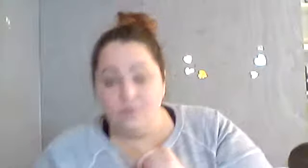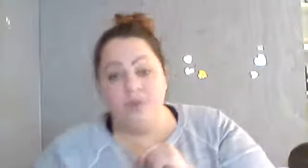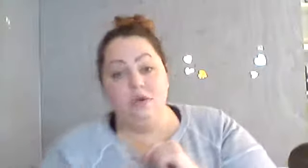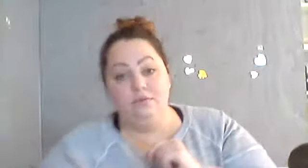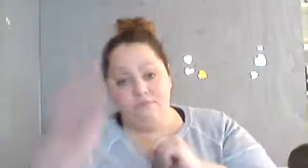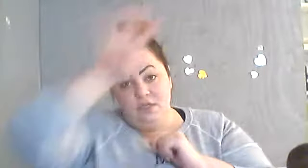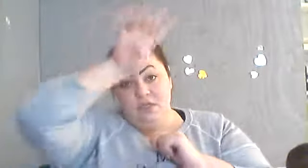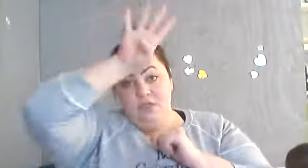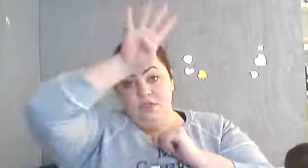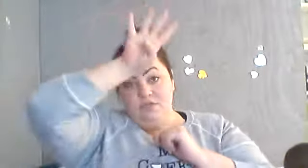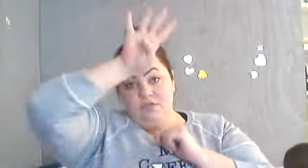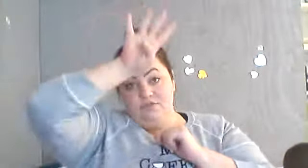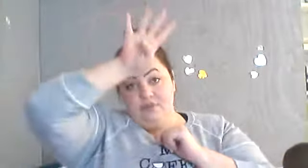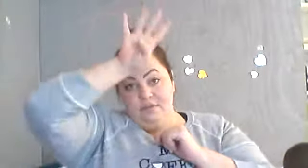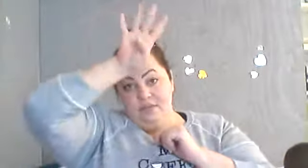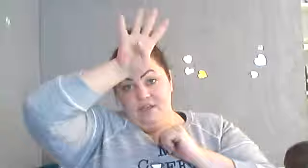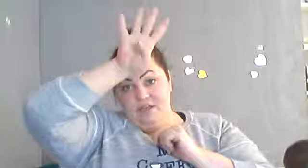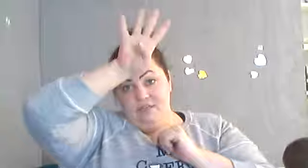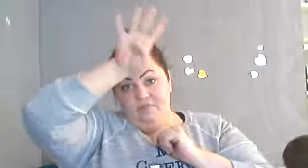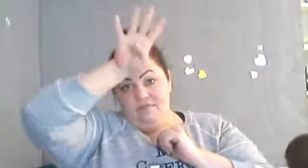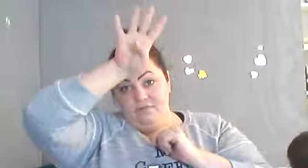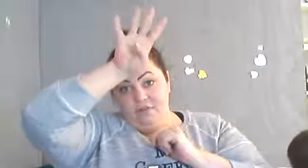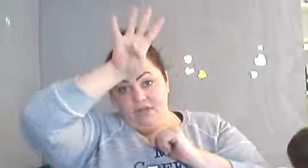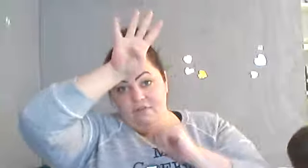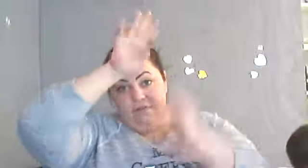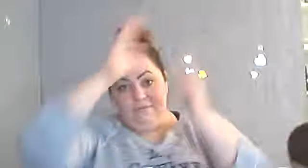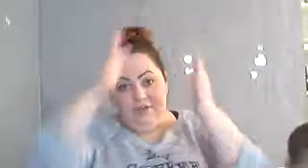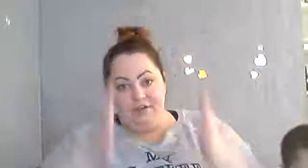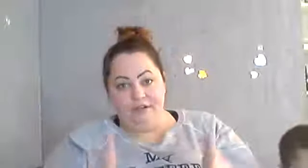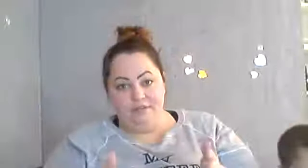Oh. Fireman, firefighter.